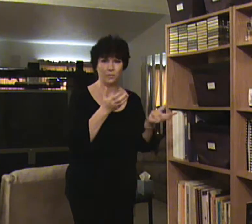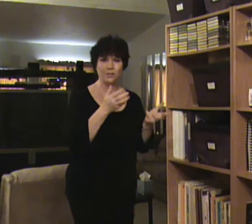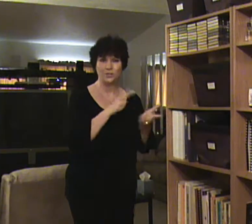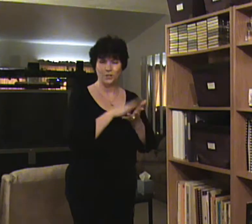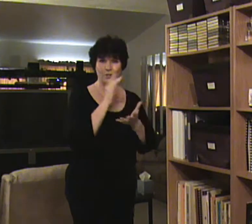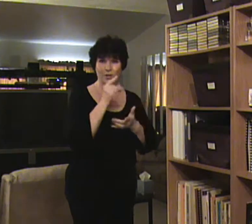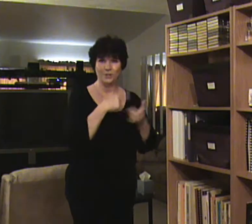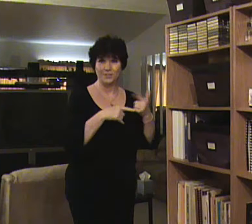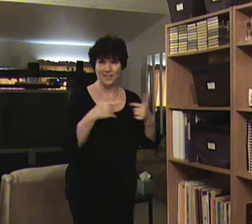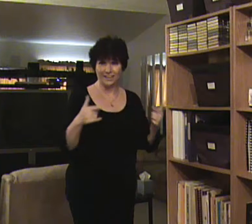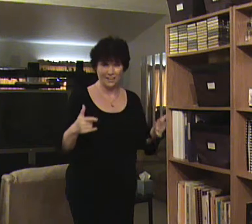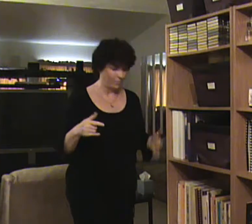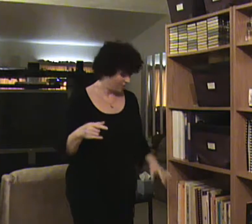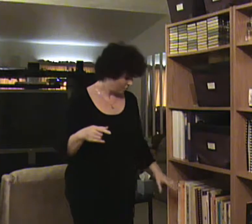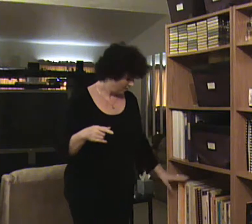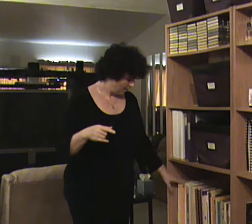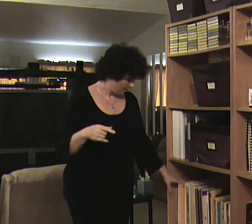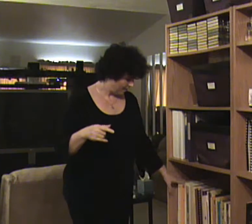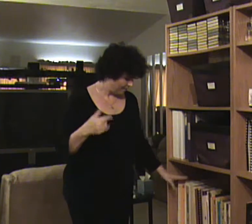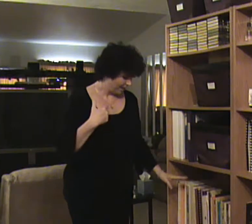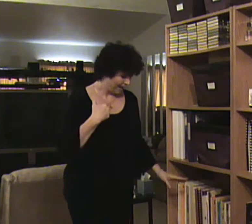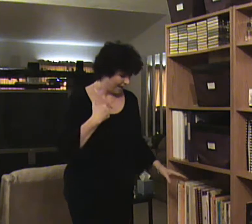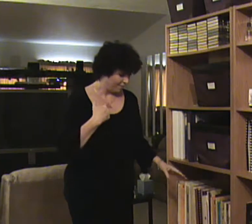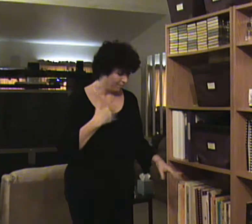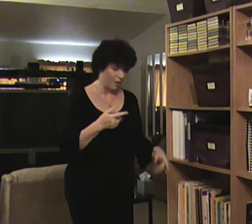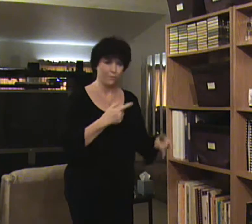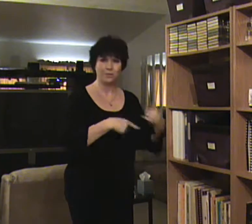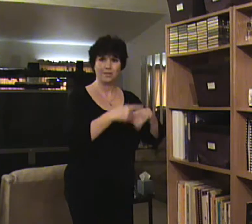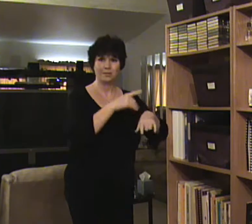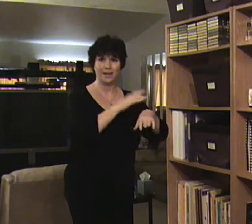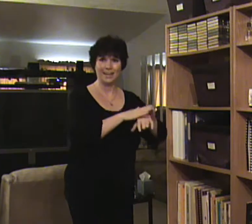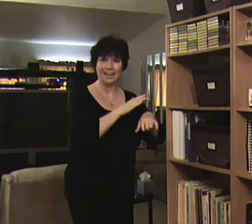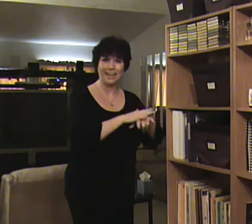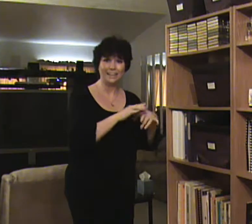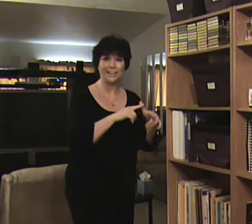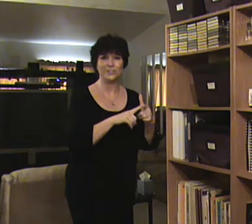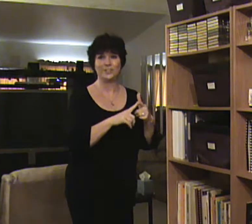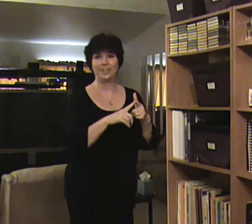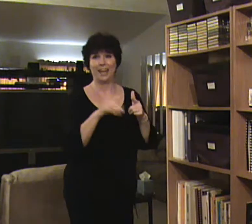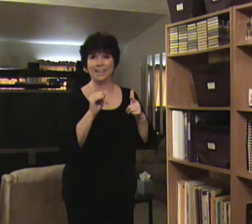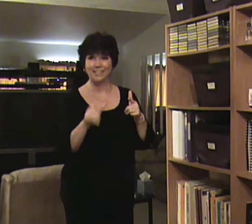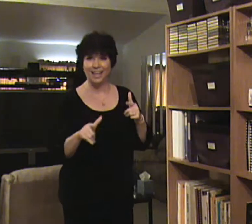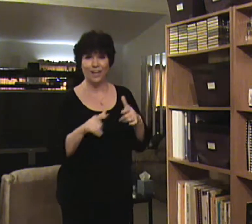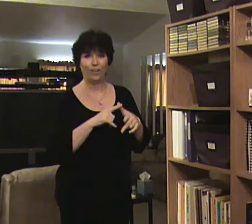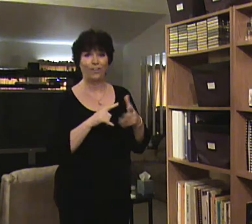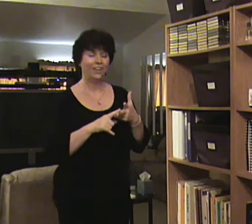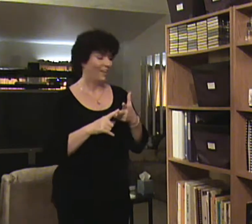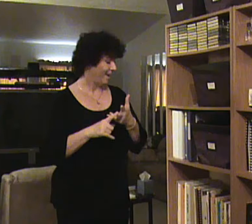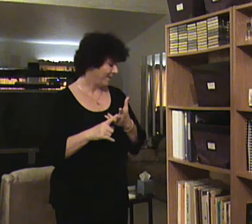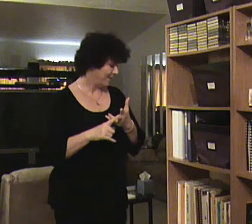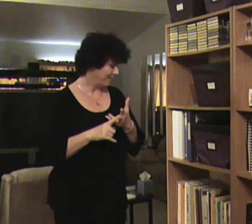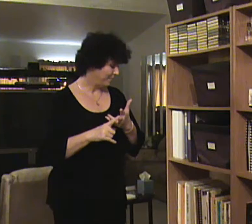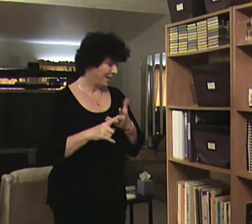want to learn sign language. I have both signed English, ASL. I